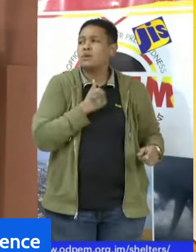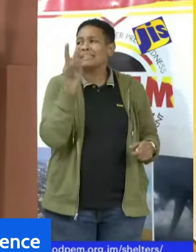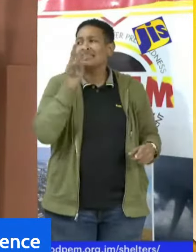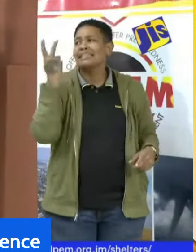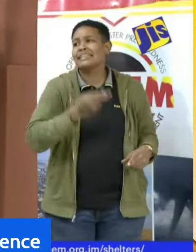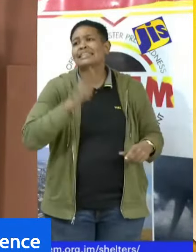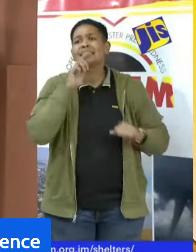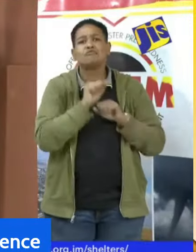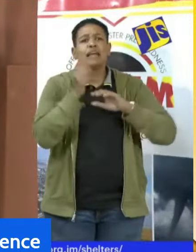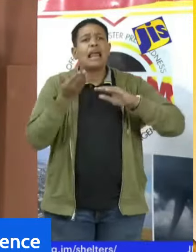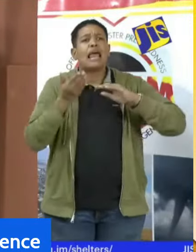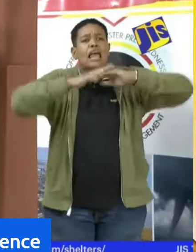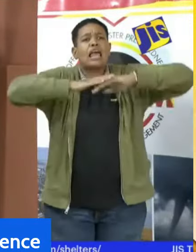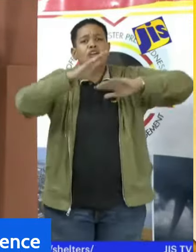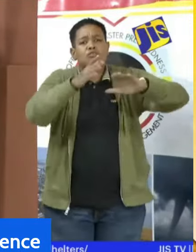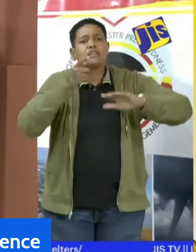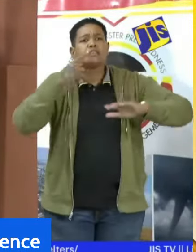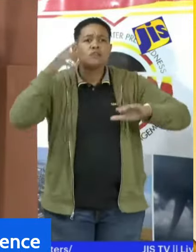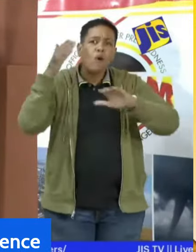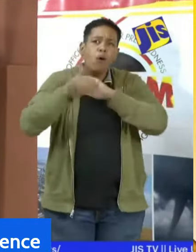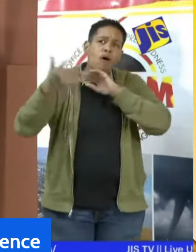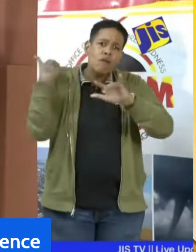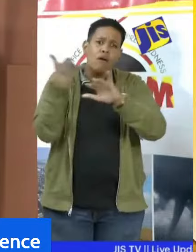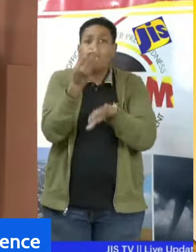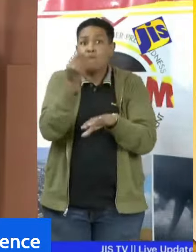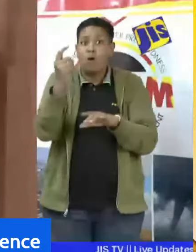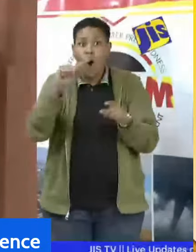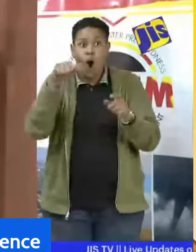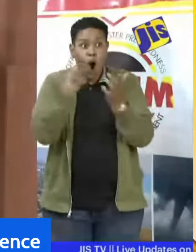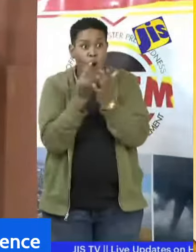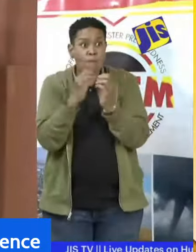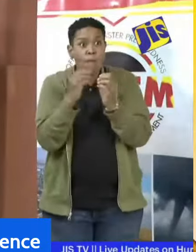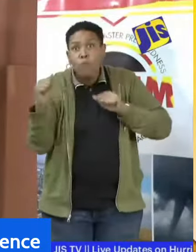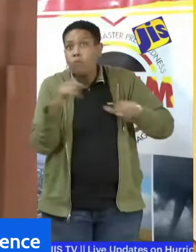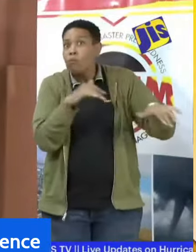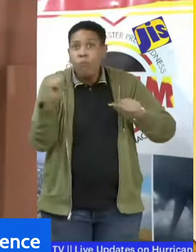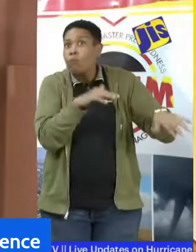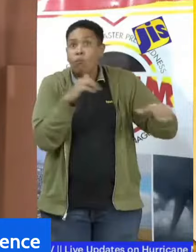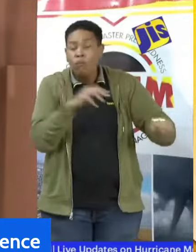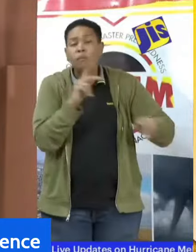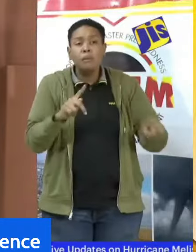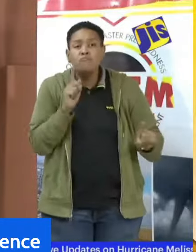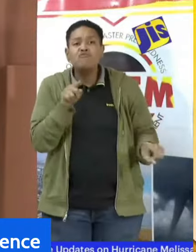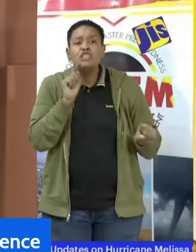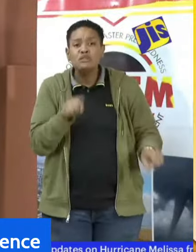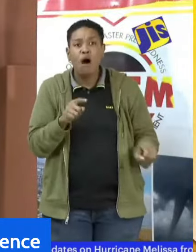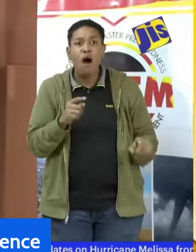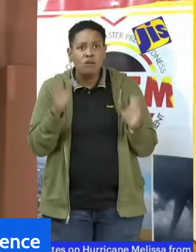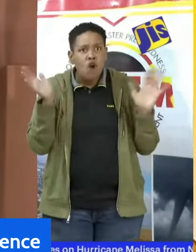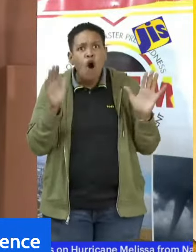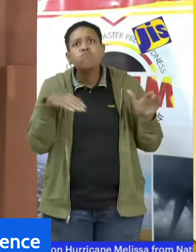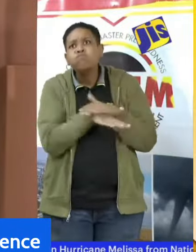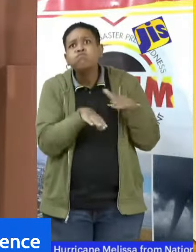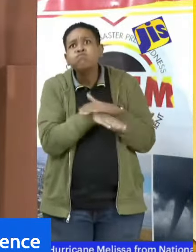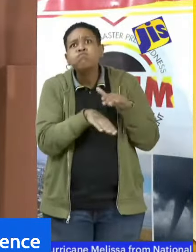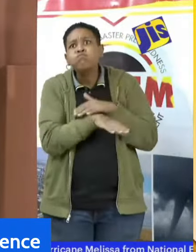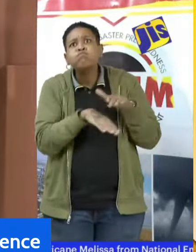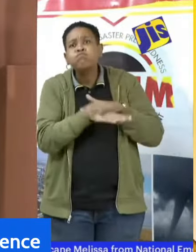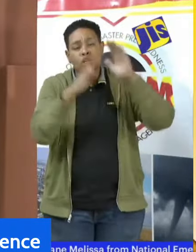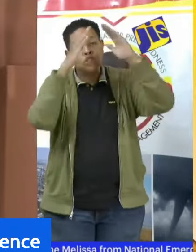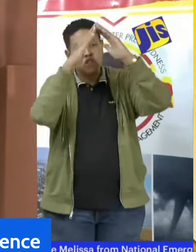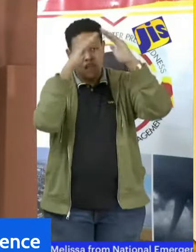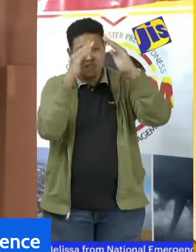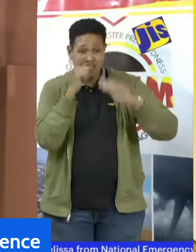an increase over the last couple of hours of persons responding and have gone into the